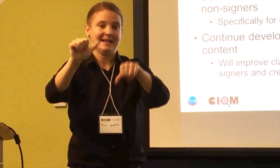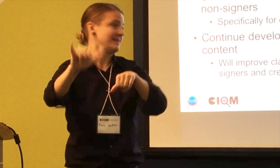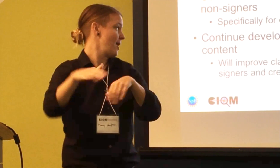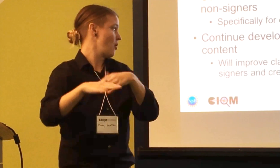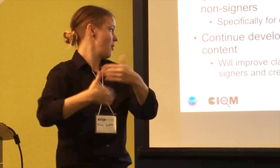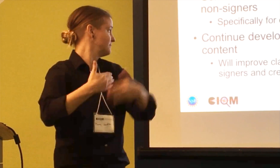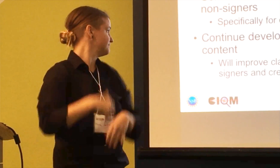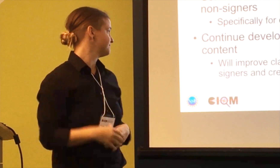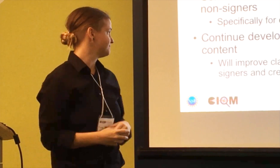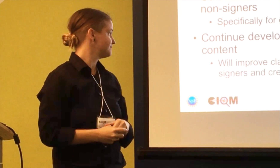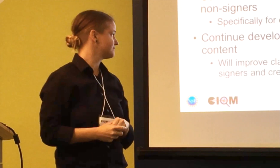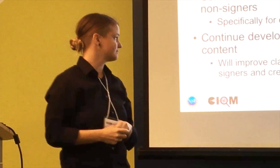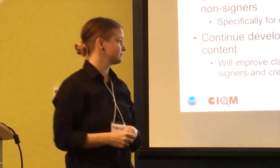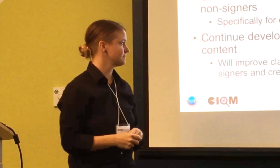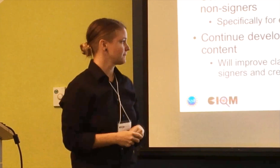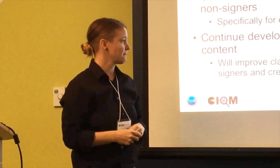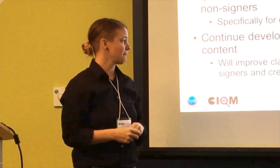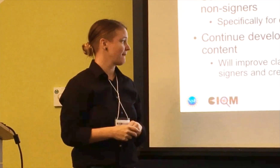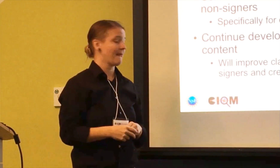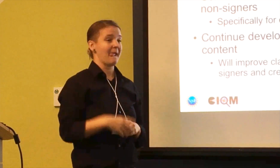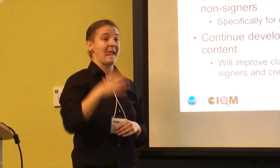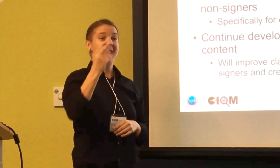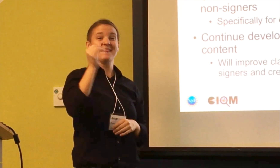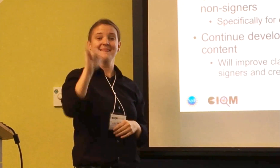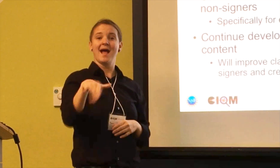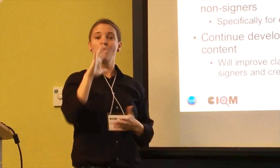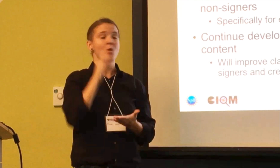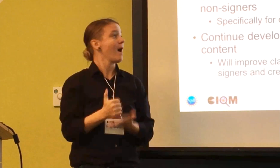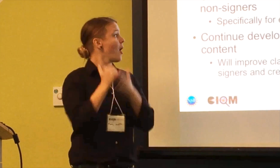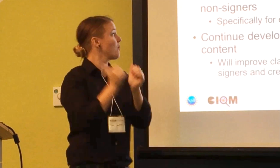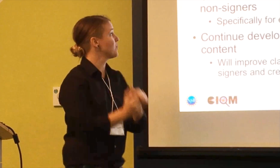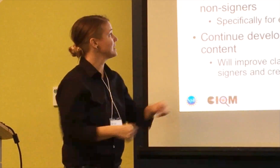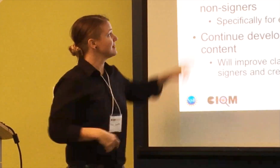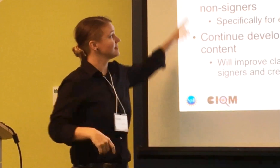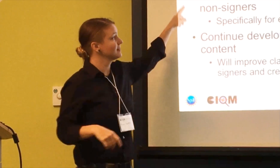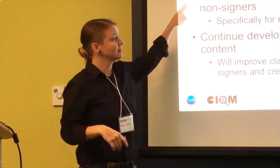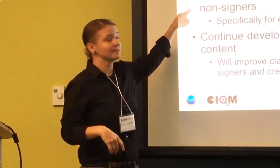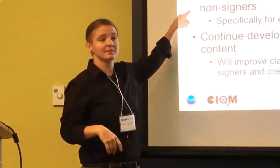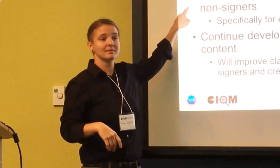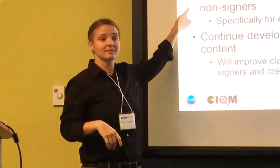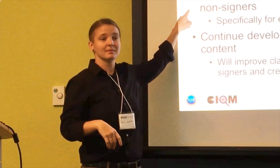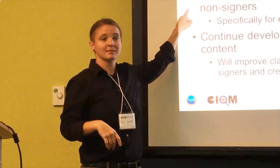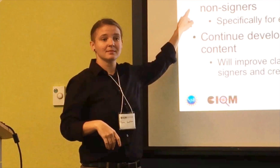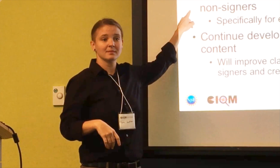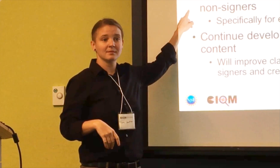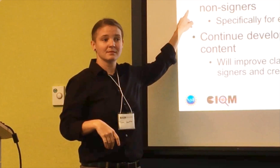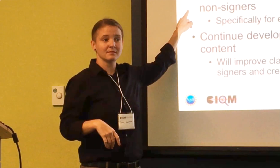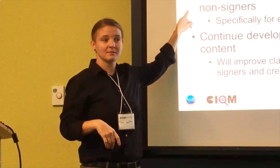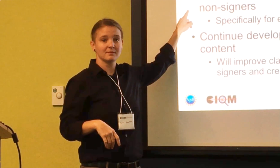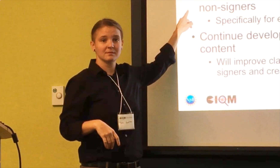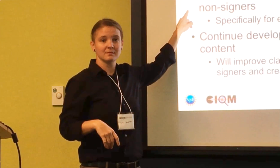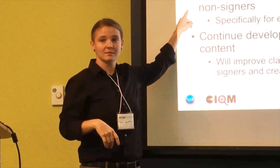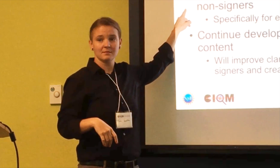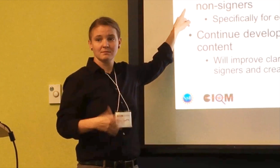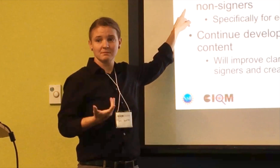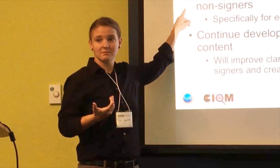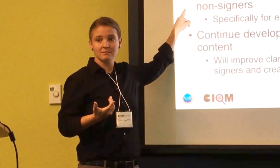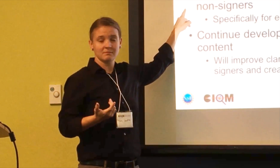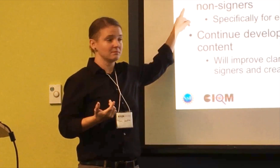of funding and the support and the collaboration to keep this engine going, I think, is a critical component for us.